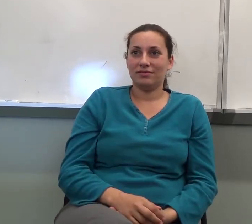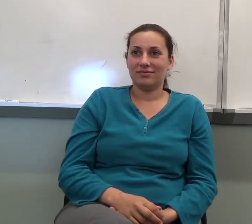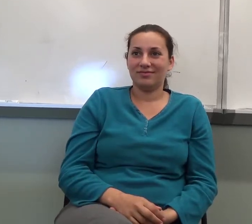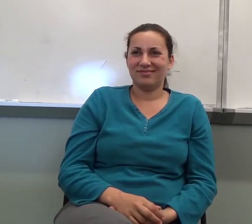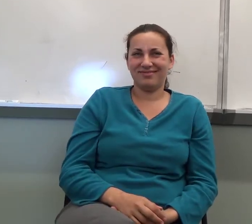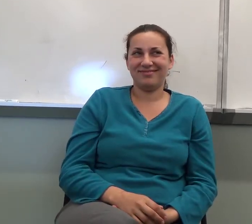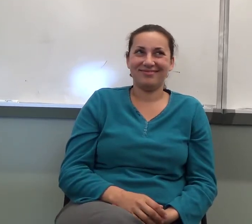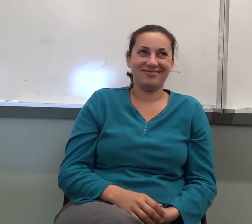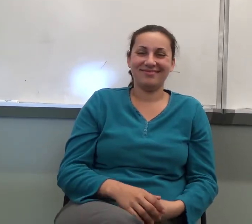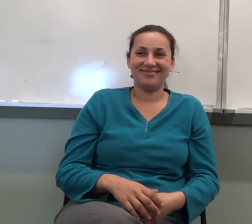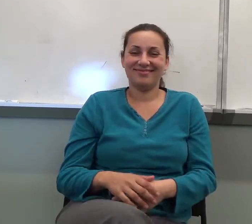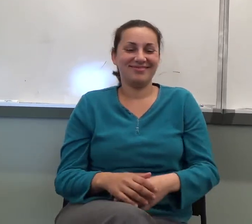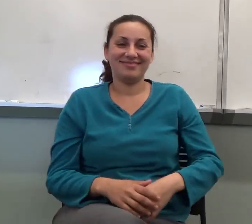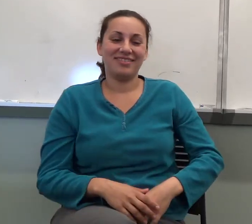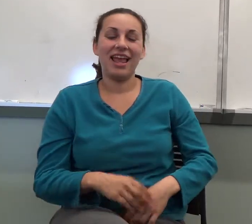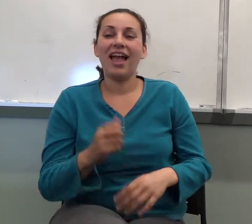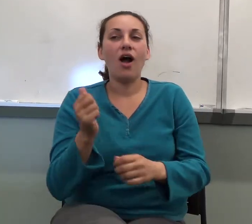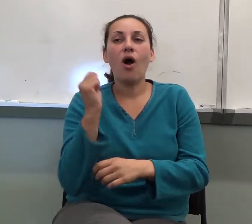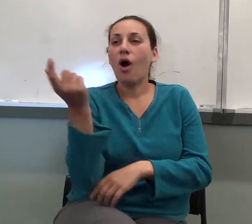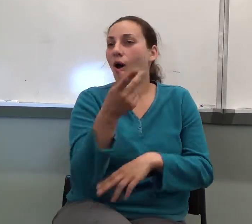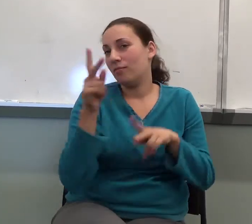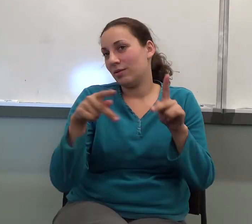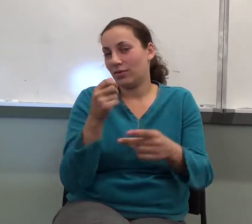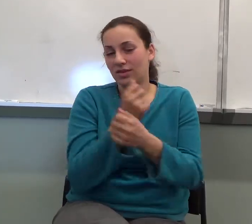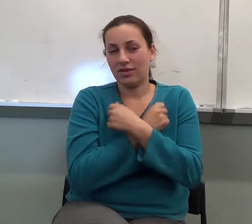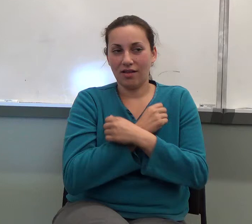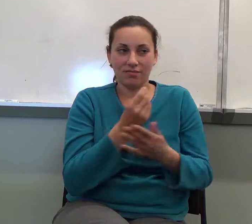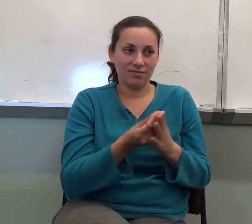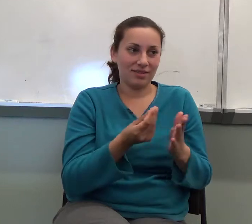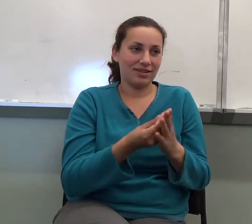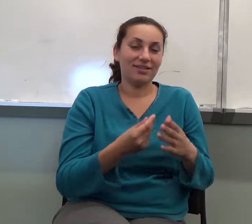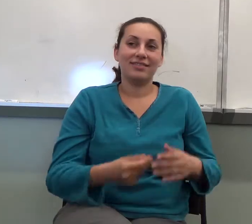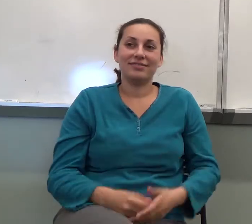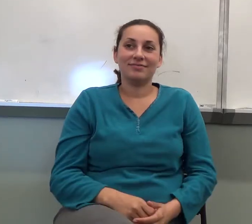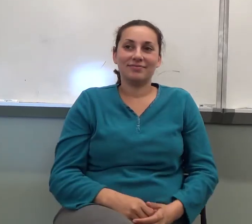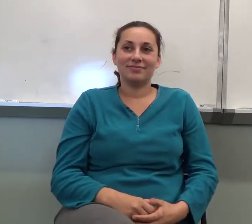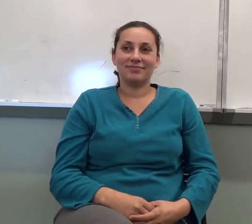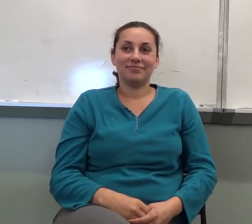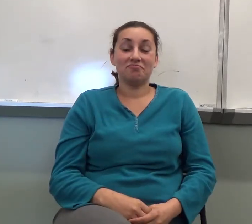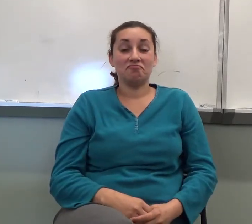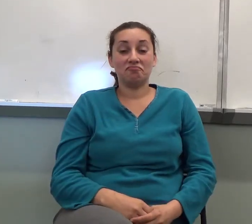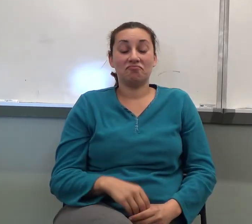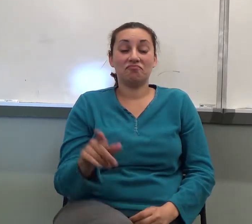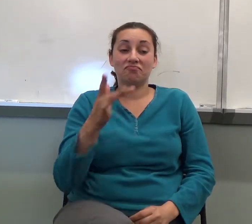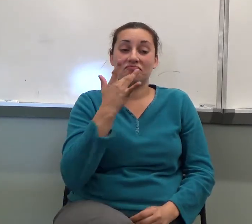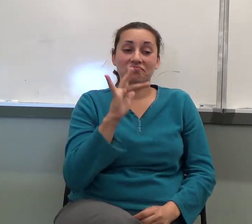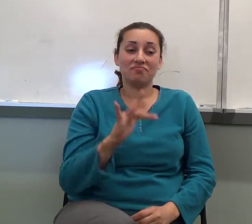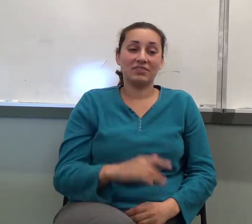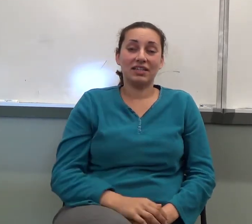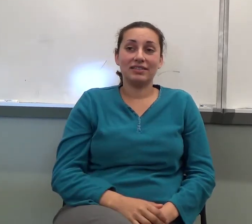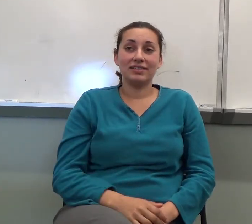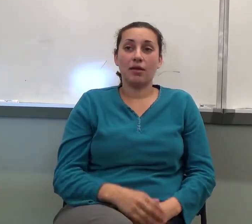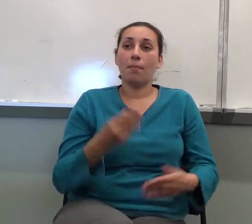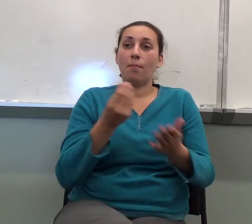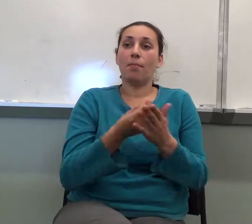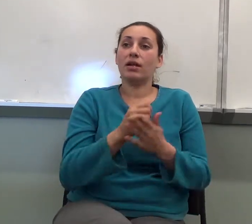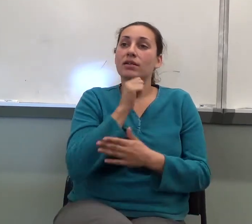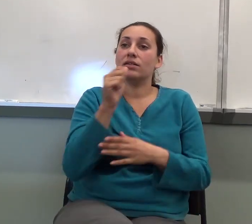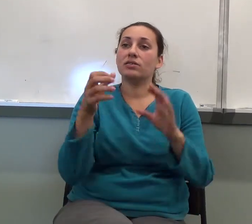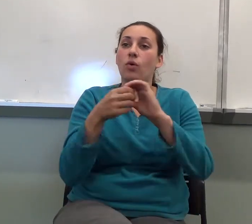Okay, let's jump back to chapter 6. Now, first of all, I just want to be sure that you have a basic understanding